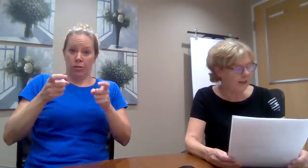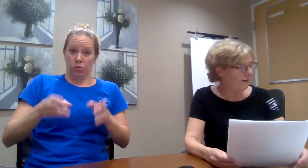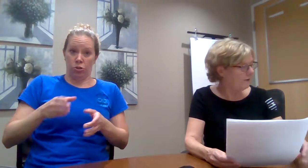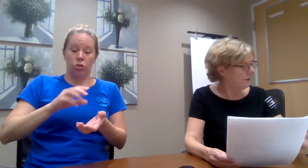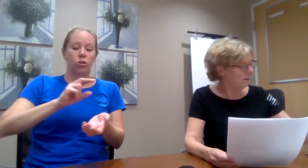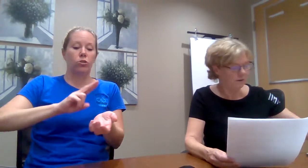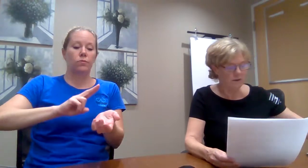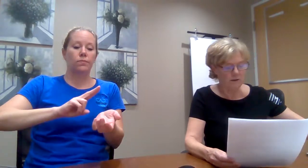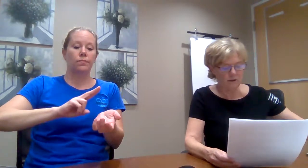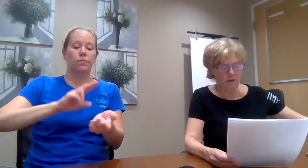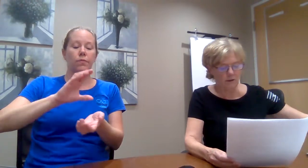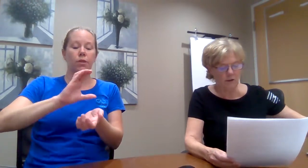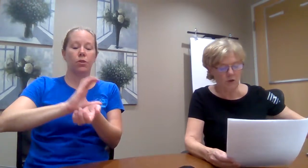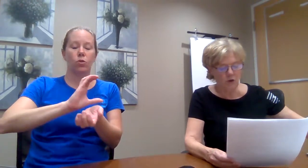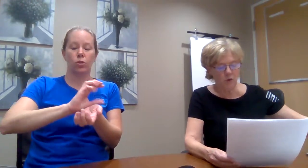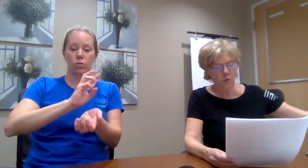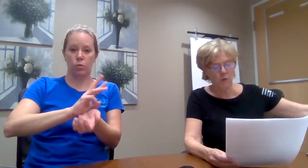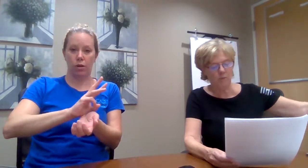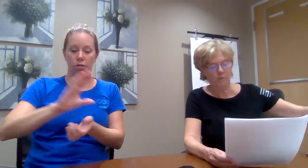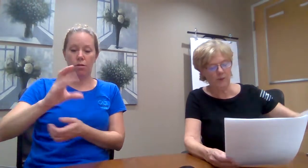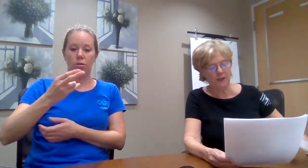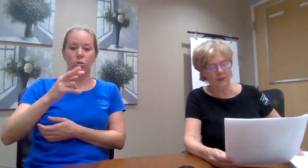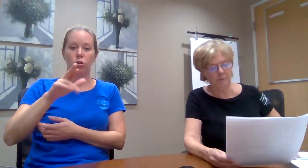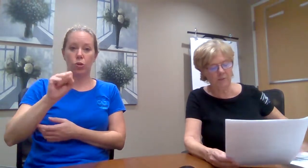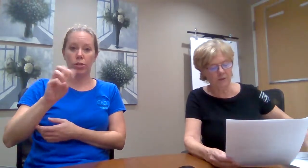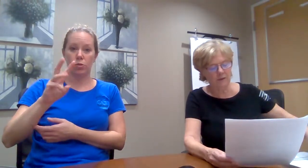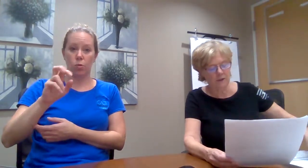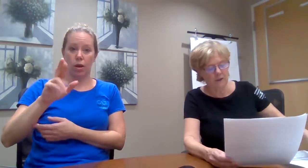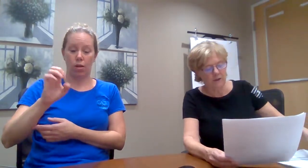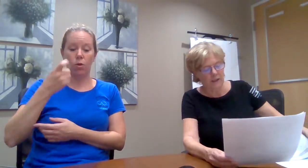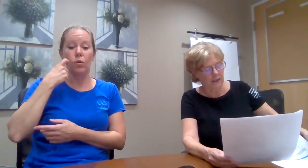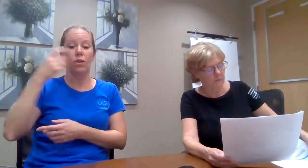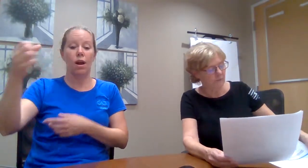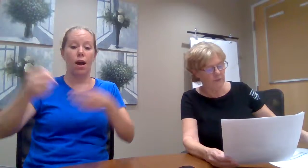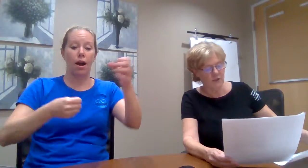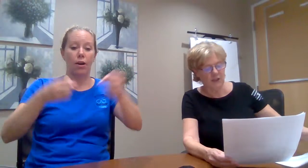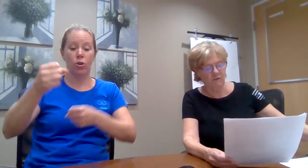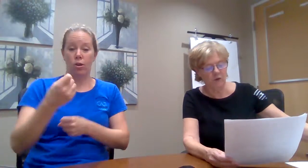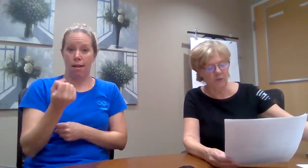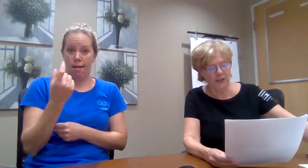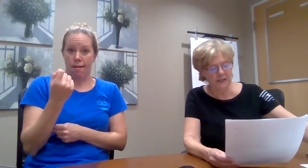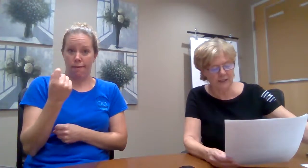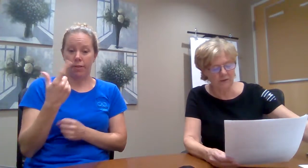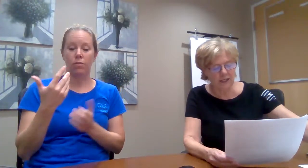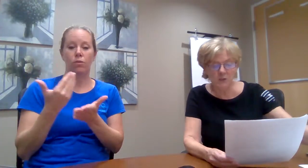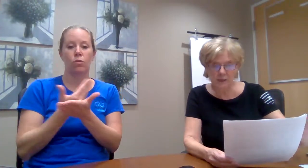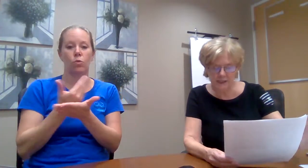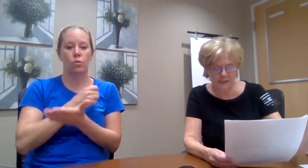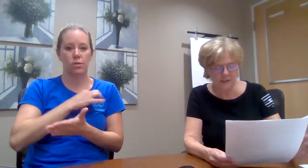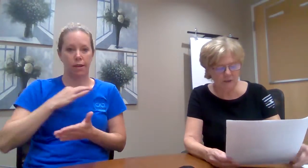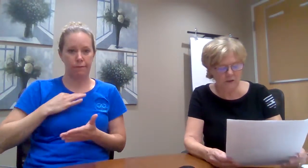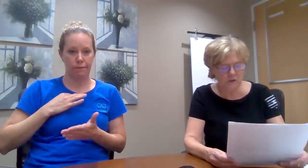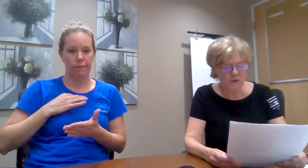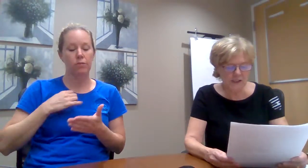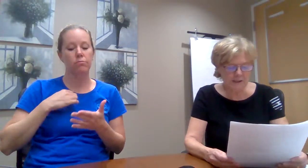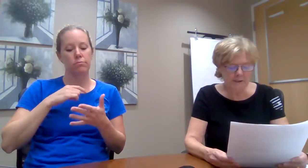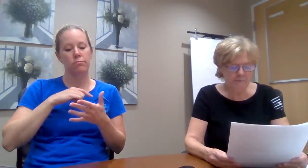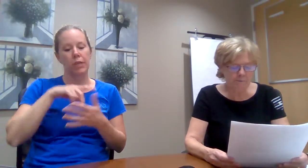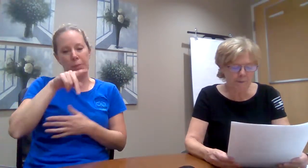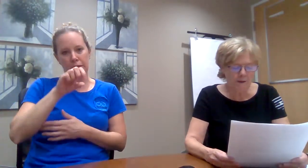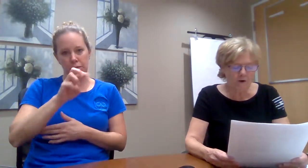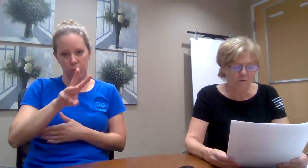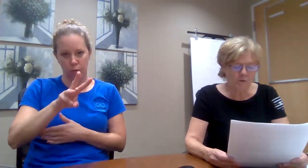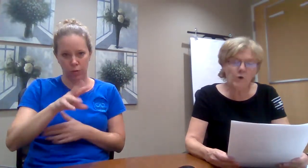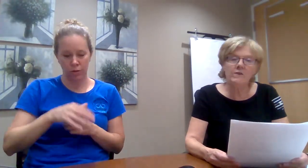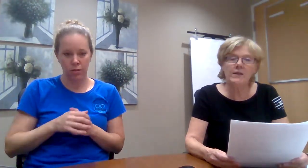hired 11 new people. And just give you the breakdown as